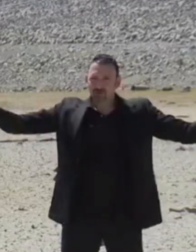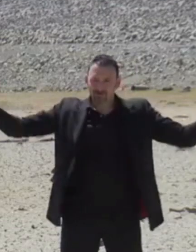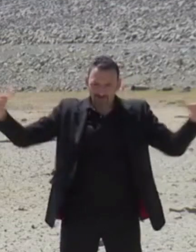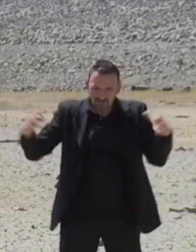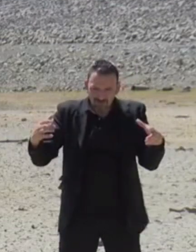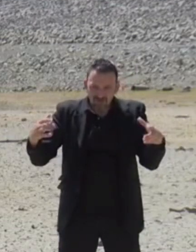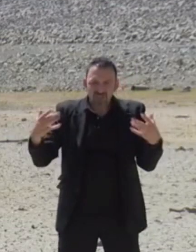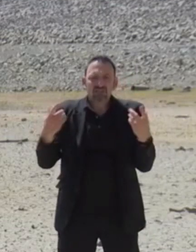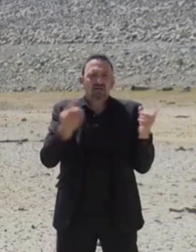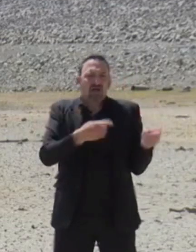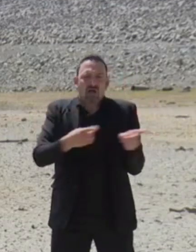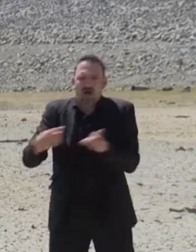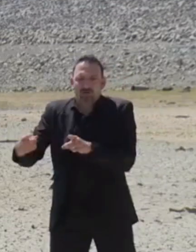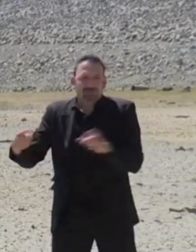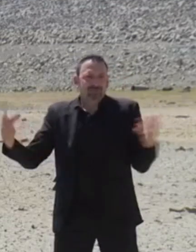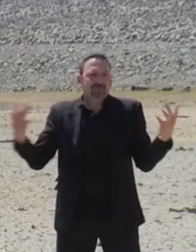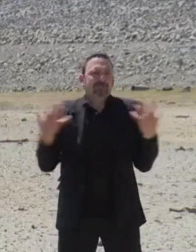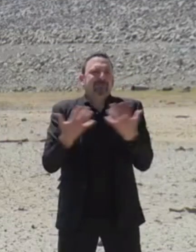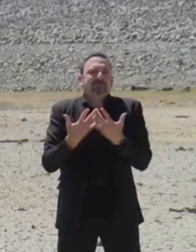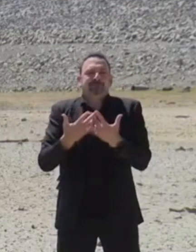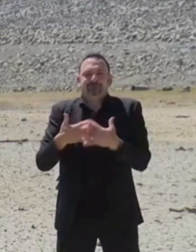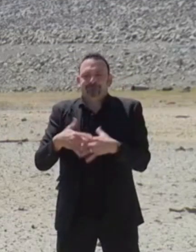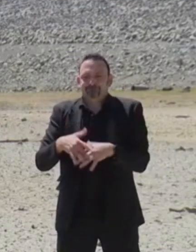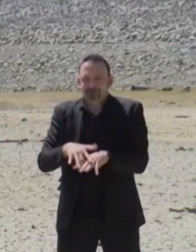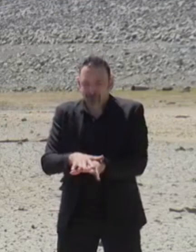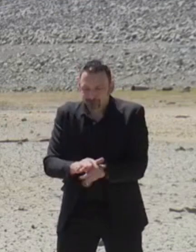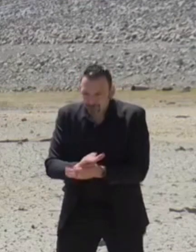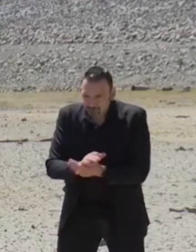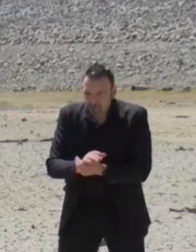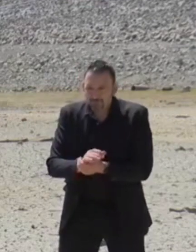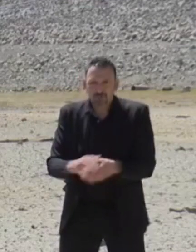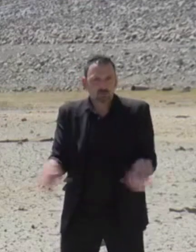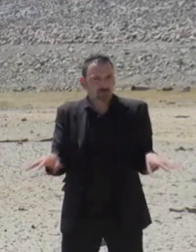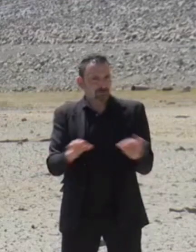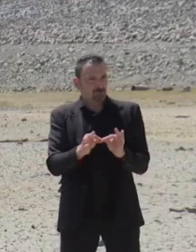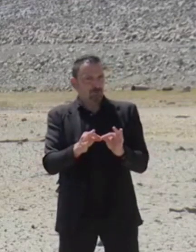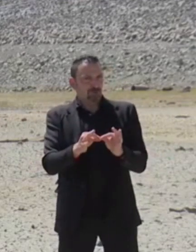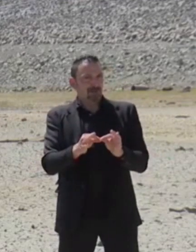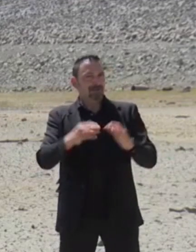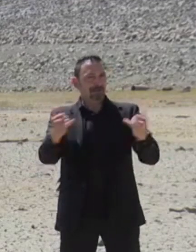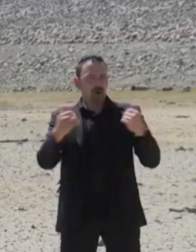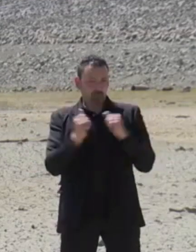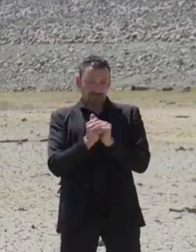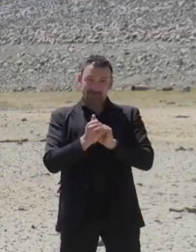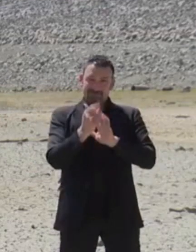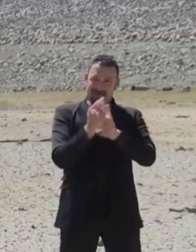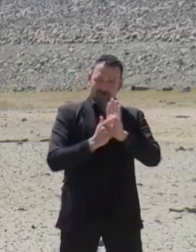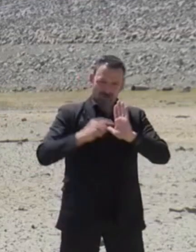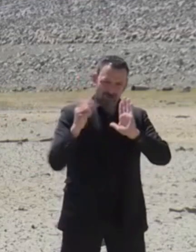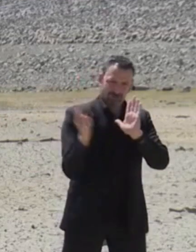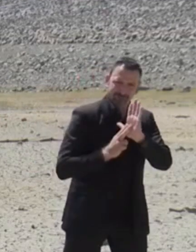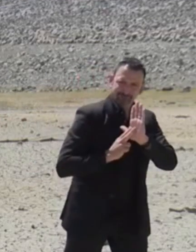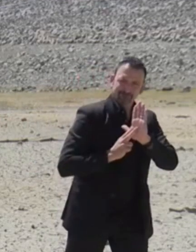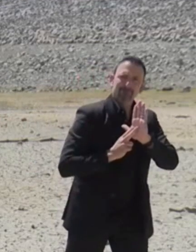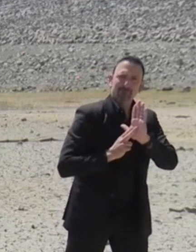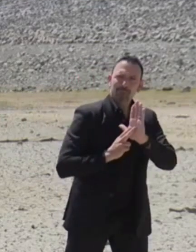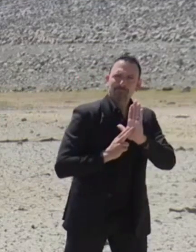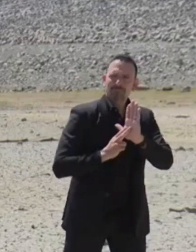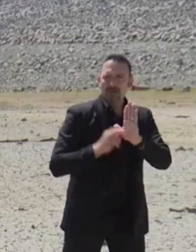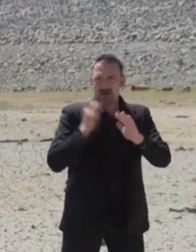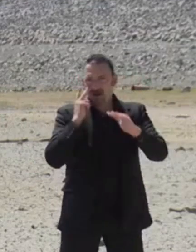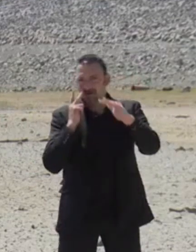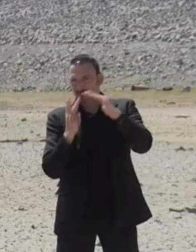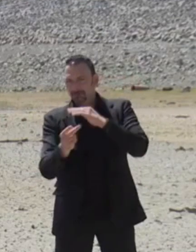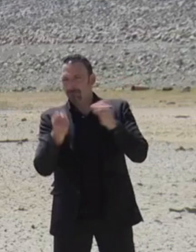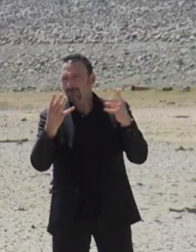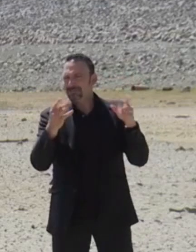together and obviously create the imperative of meeting this moment with this action, the first of what I anticipate will be many